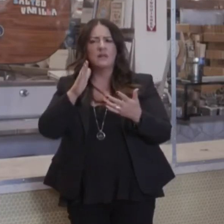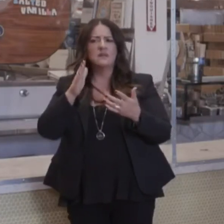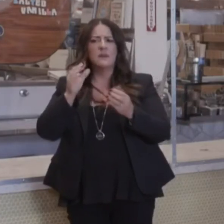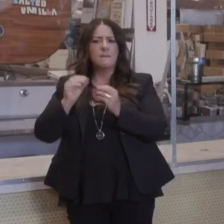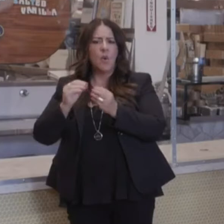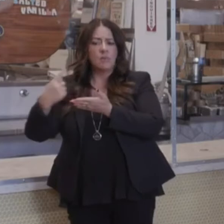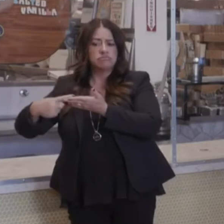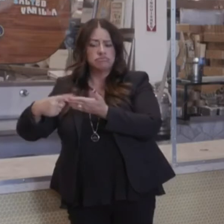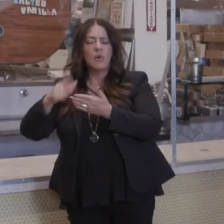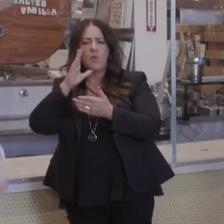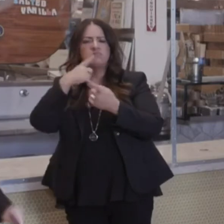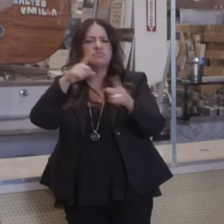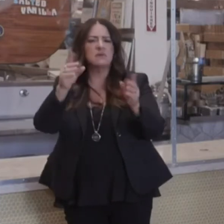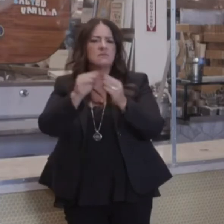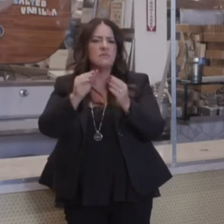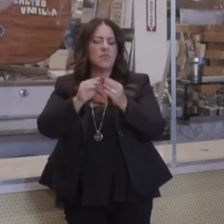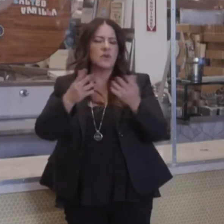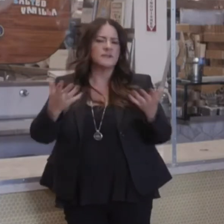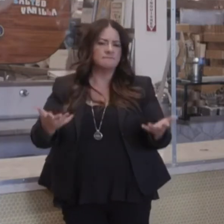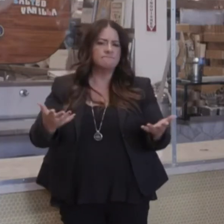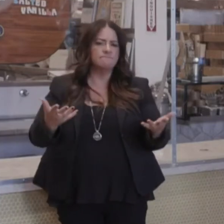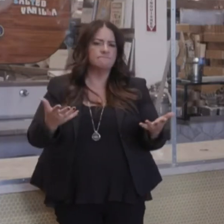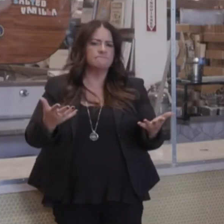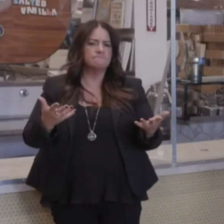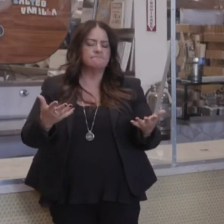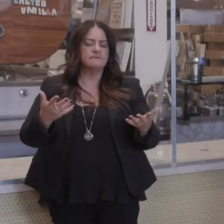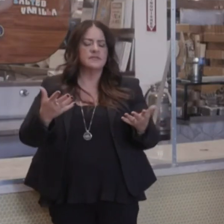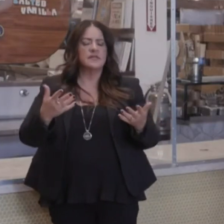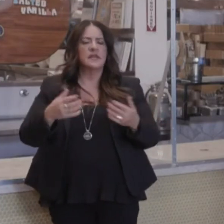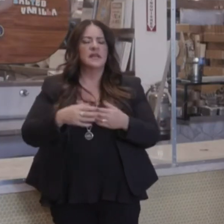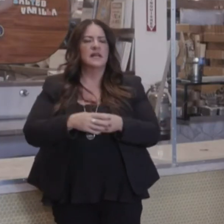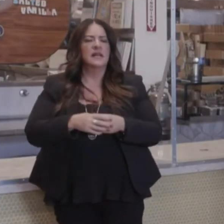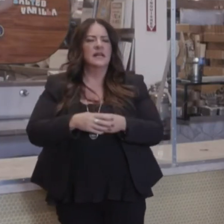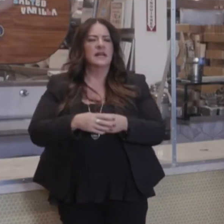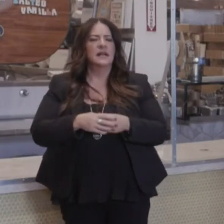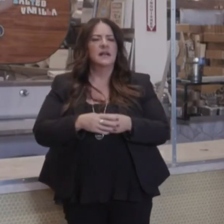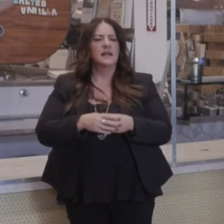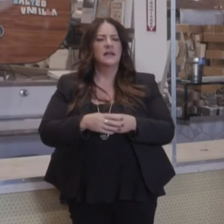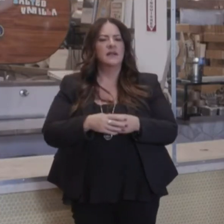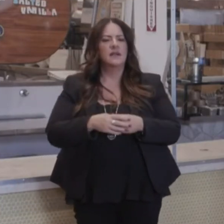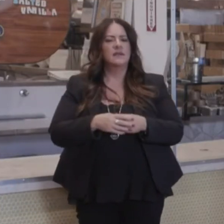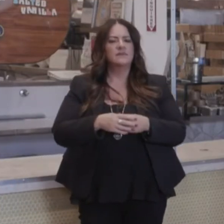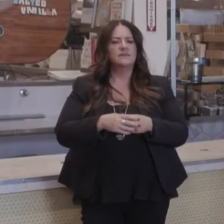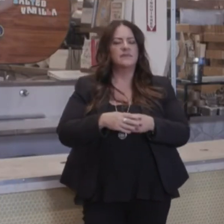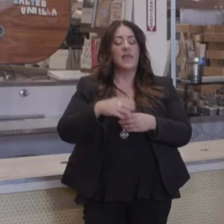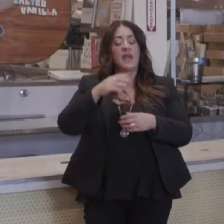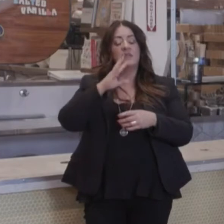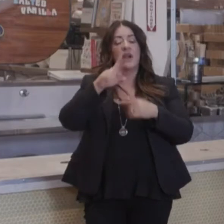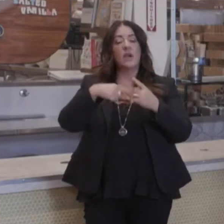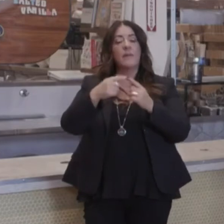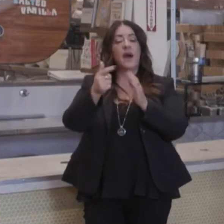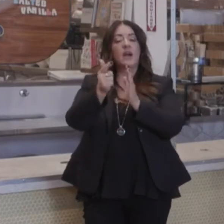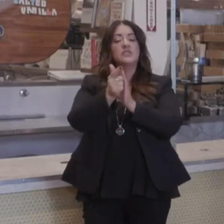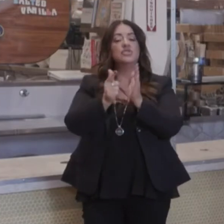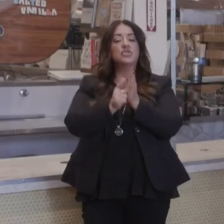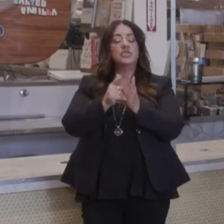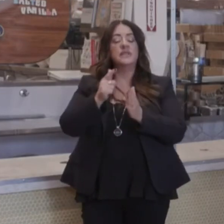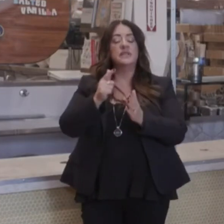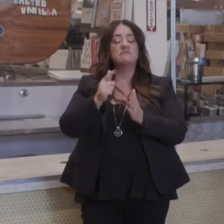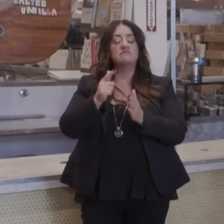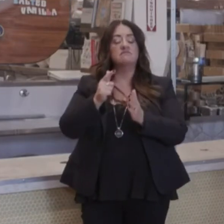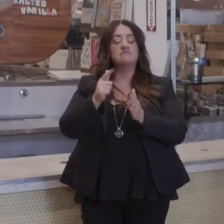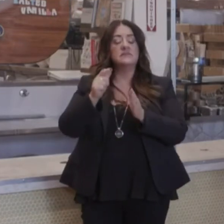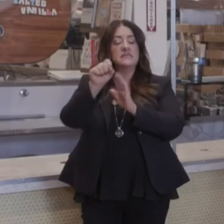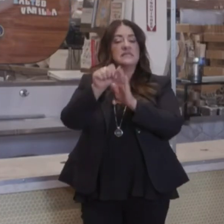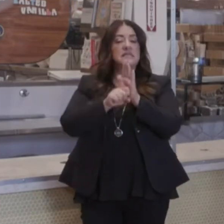at least unless they have something to say more on that point today. And then as it relates to the AG, I want to make sure that our current AG is